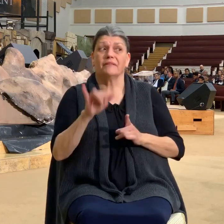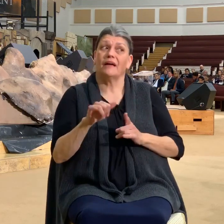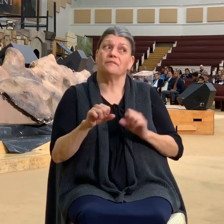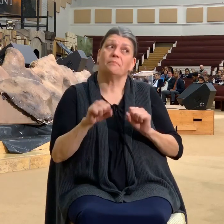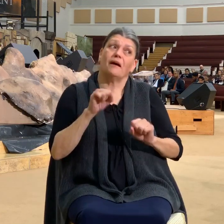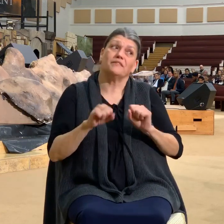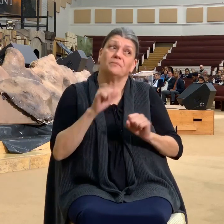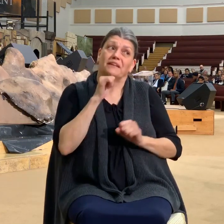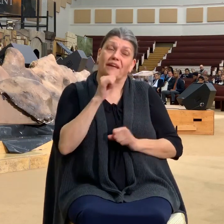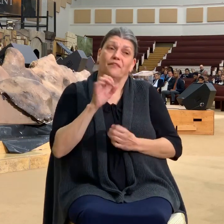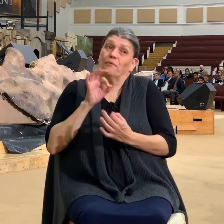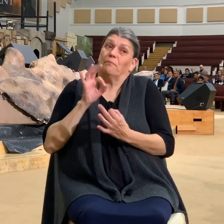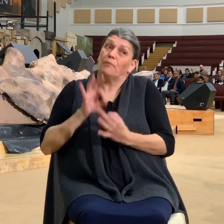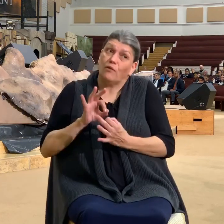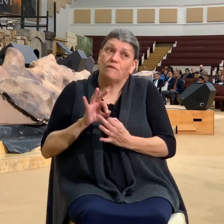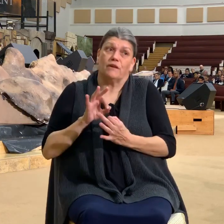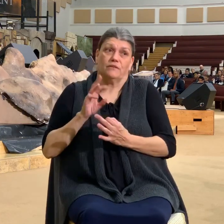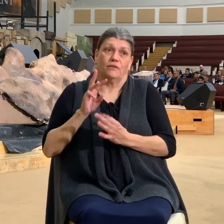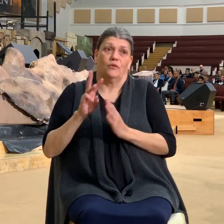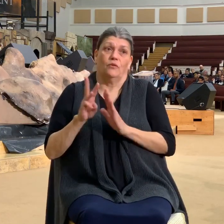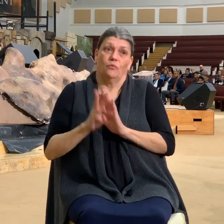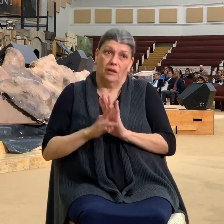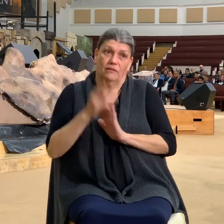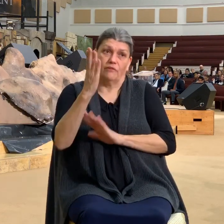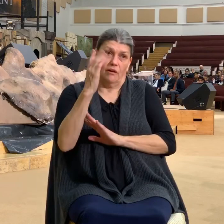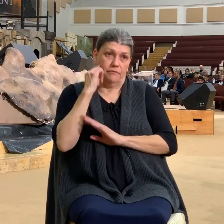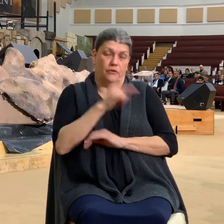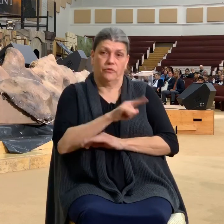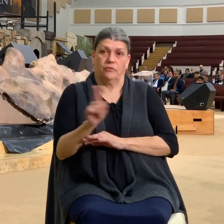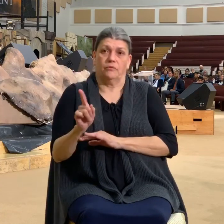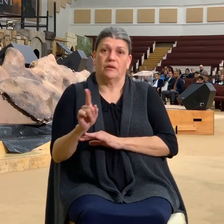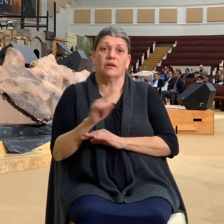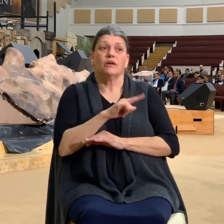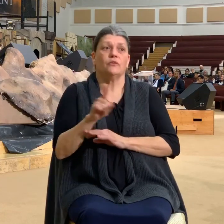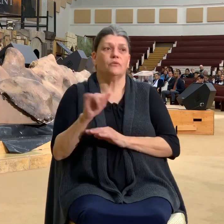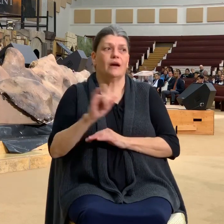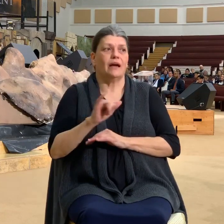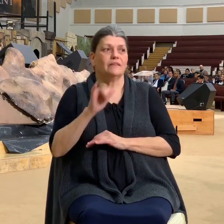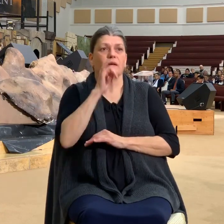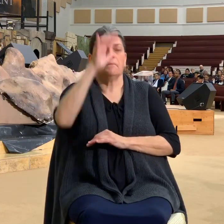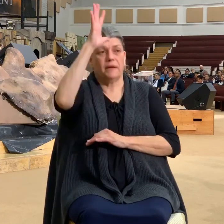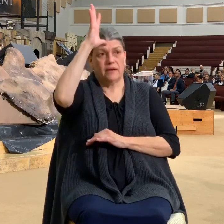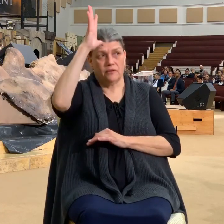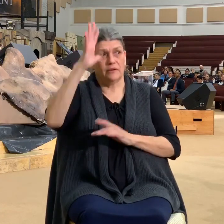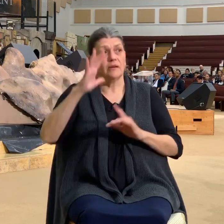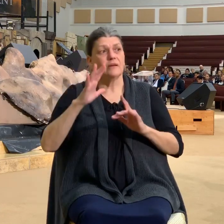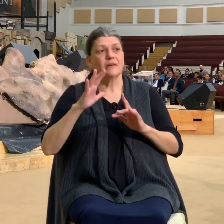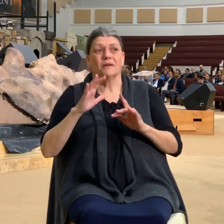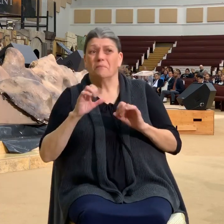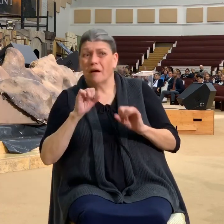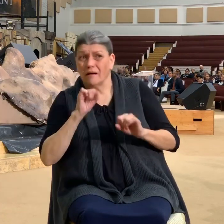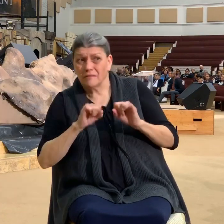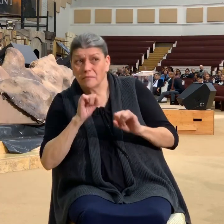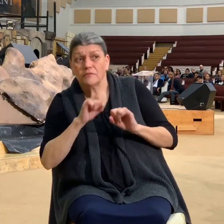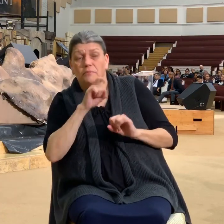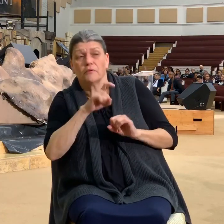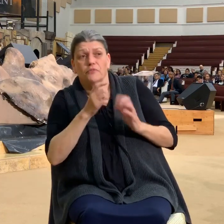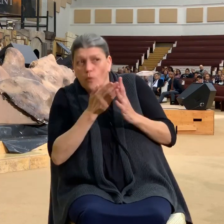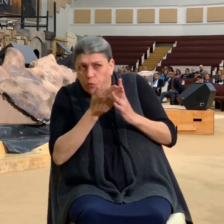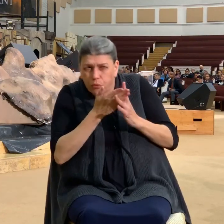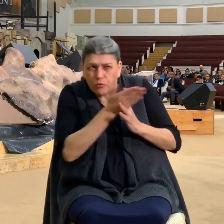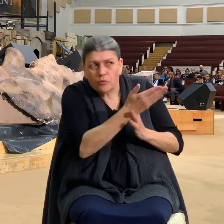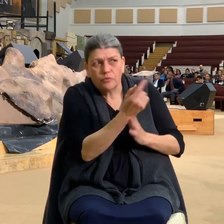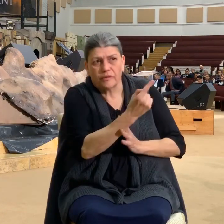be the perfect will of God. Because you as a parent may be supposed to go through something so that